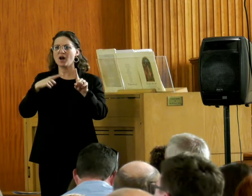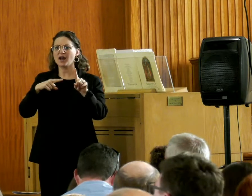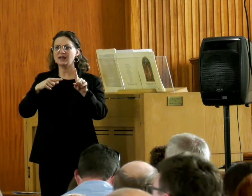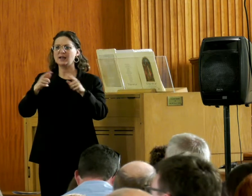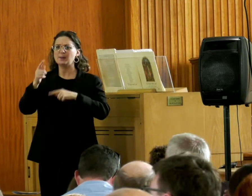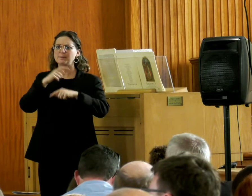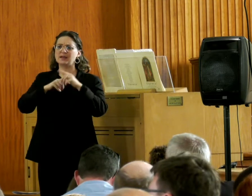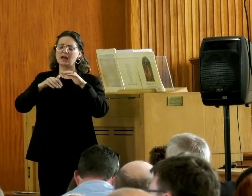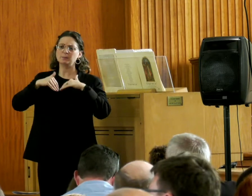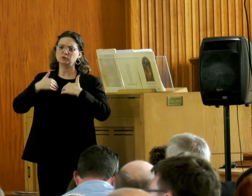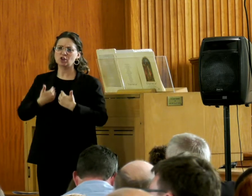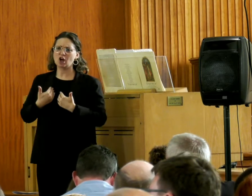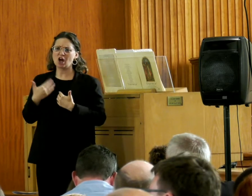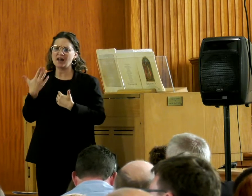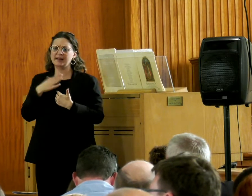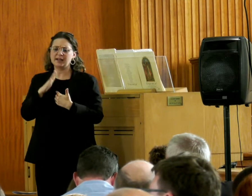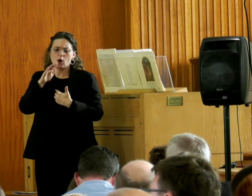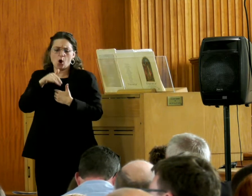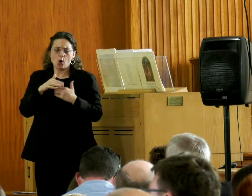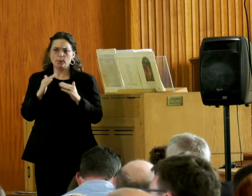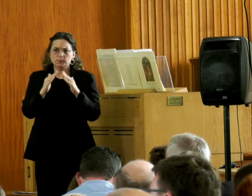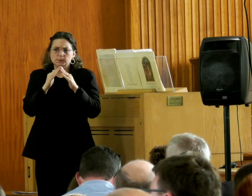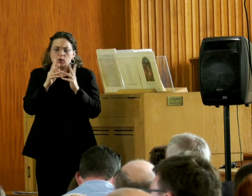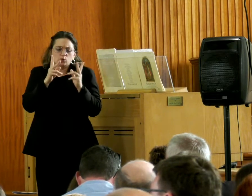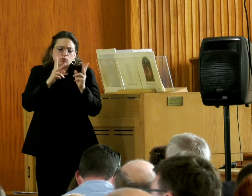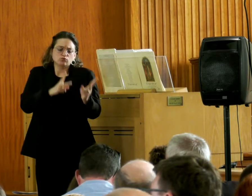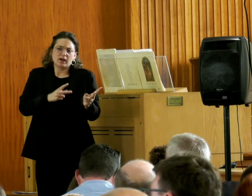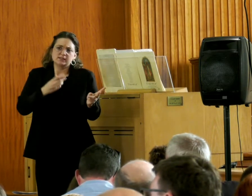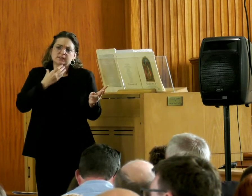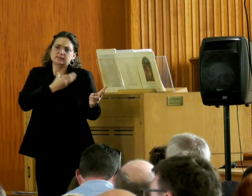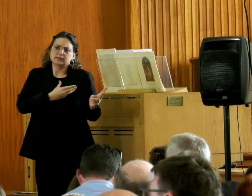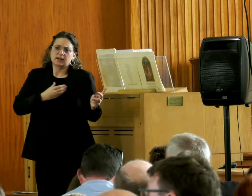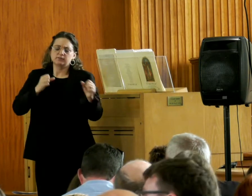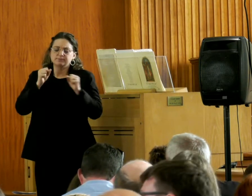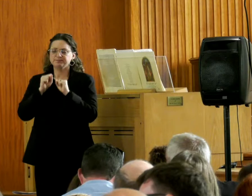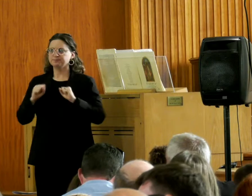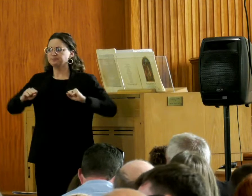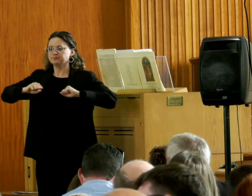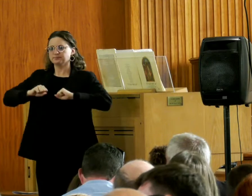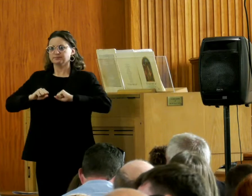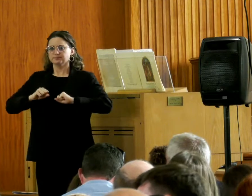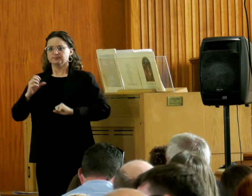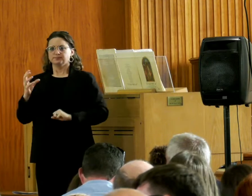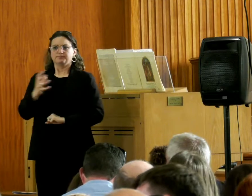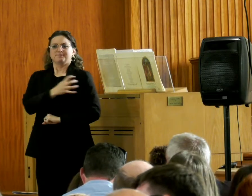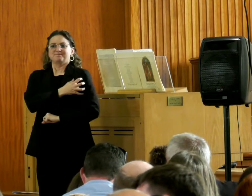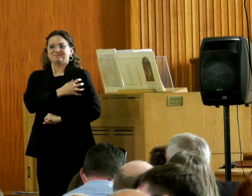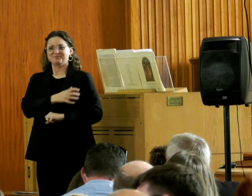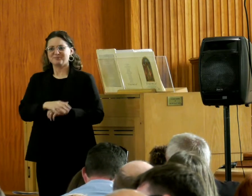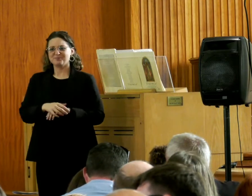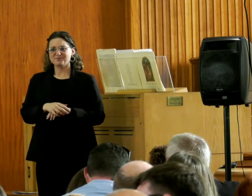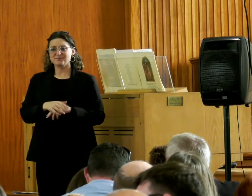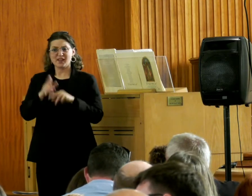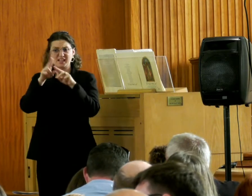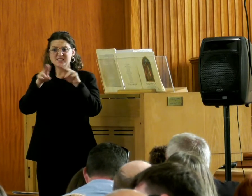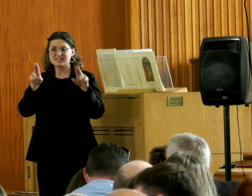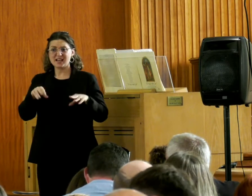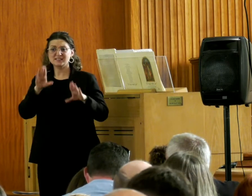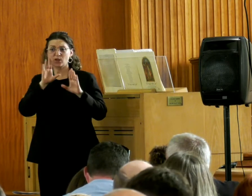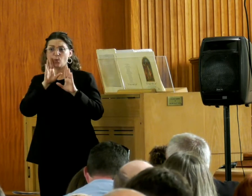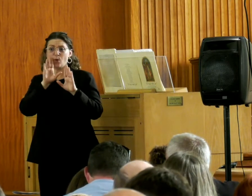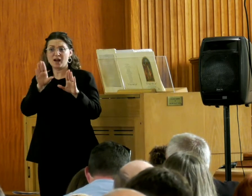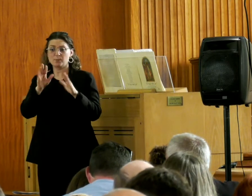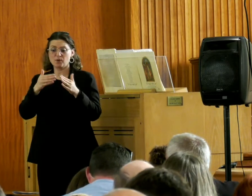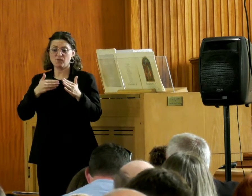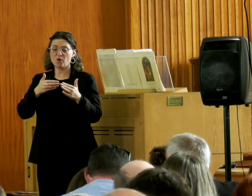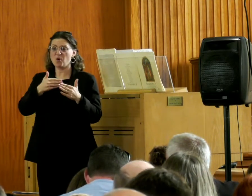weary and needs a place to rest and be refreshed. While tents are wonderful for